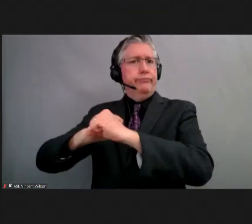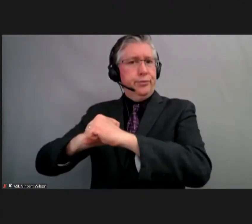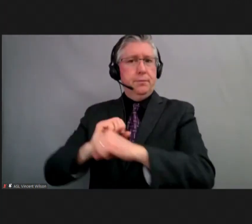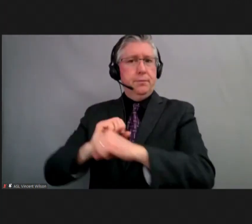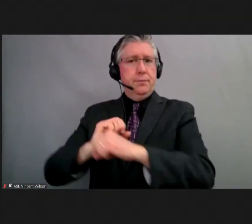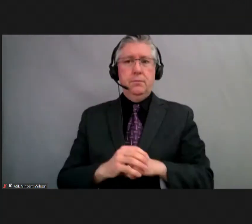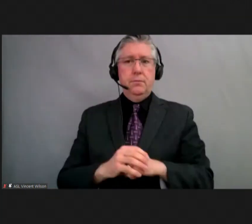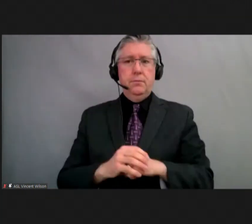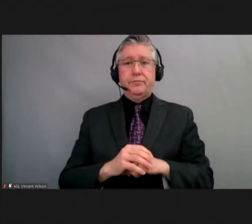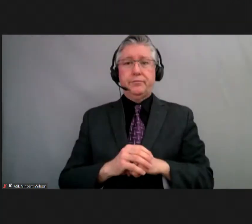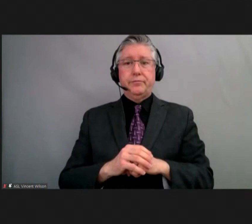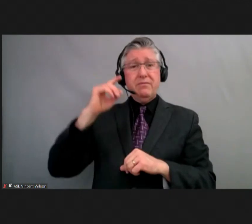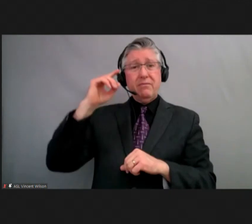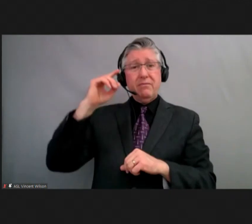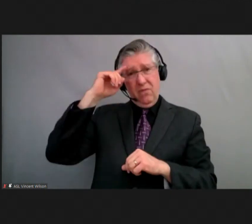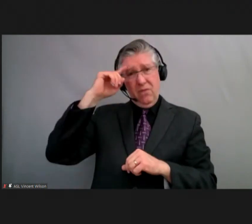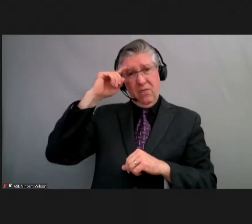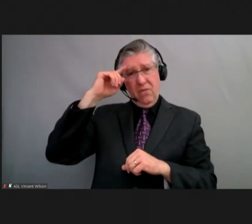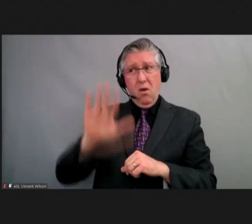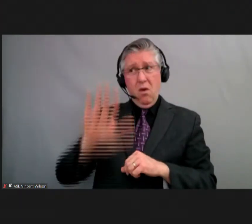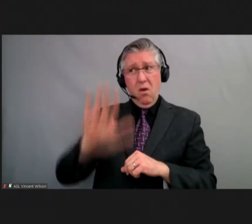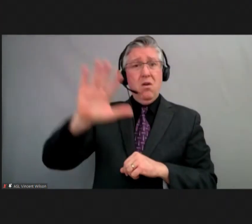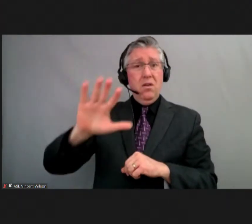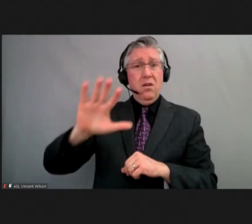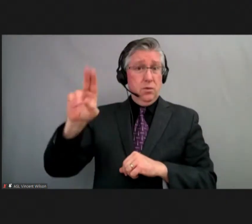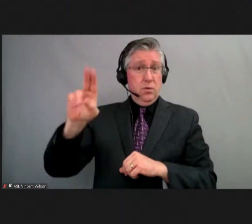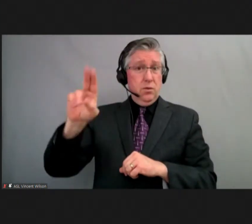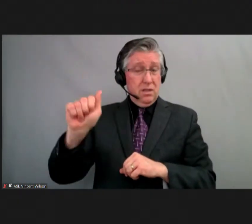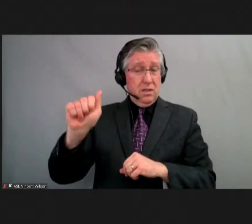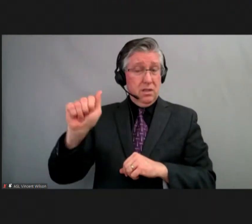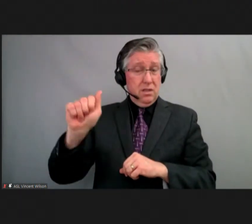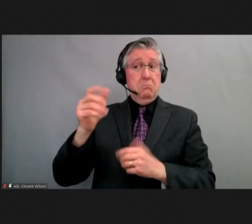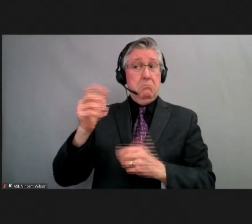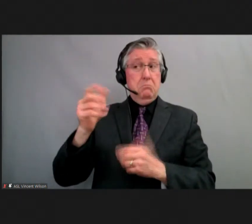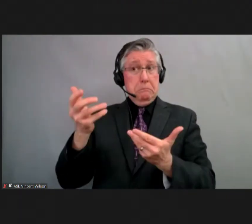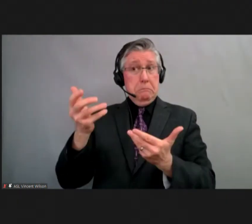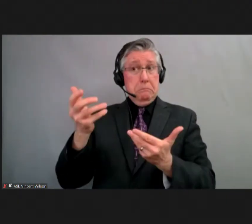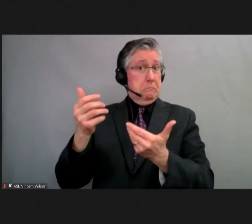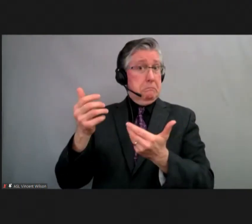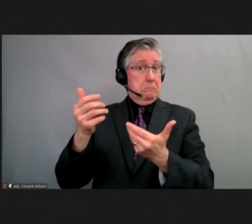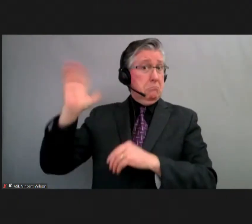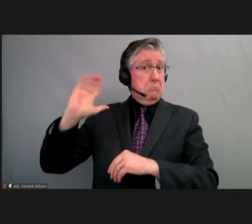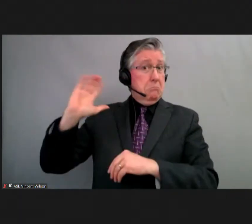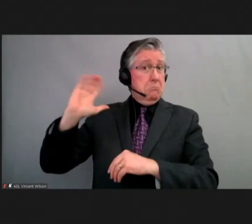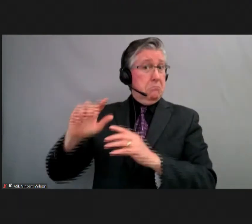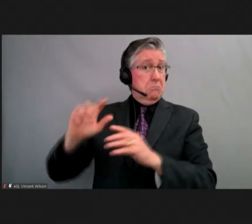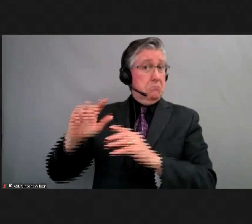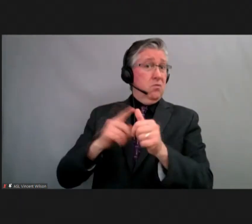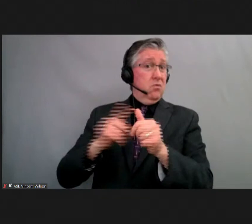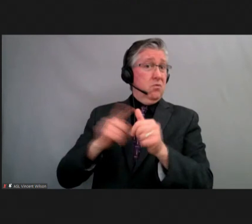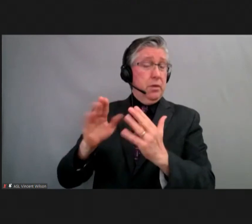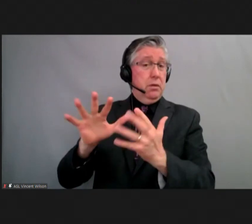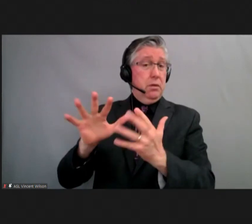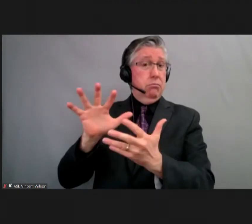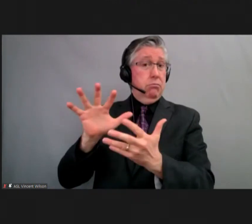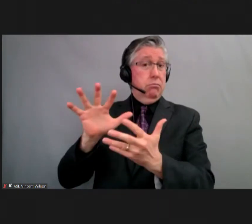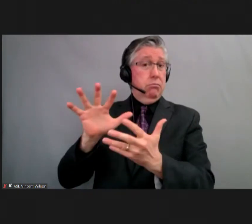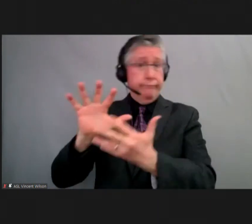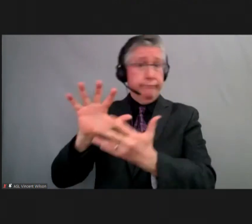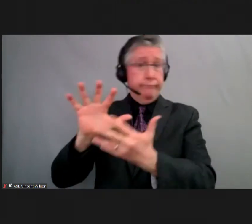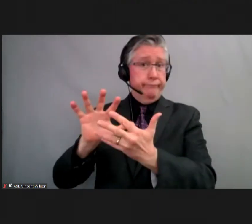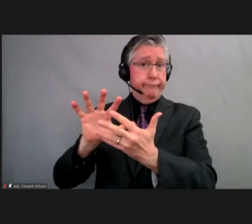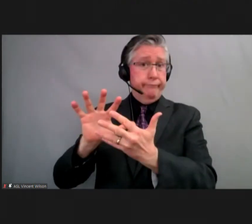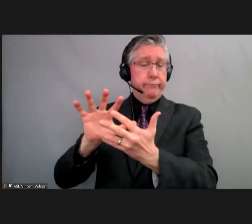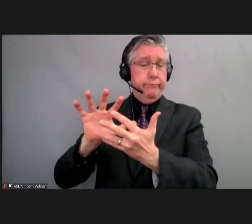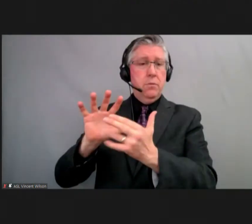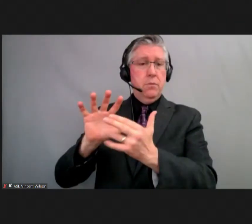the national level, there were some confusion initially about when these, what we were